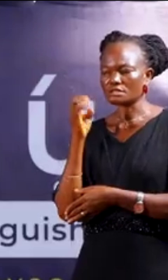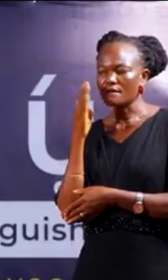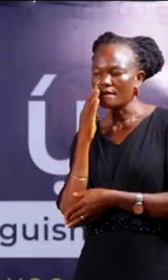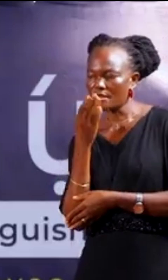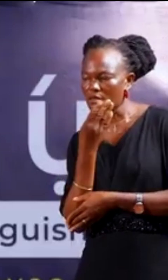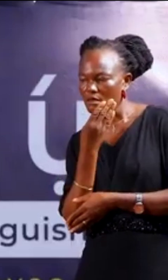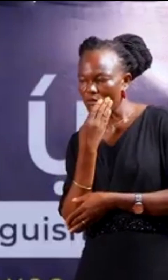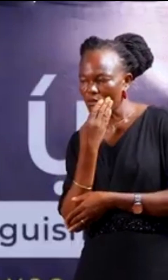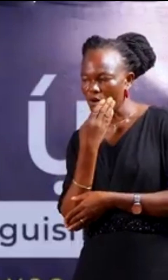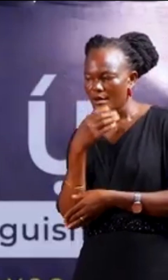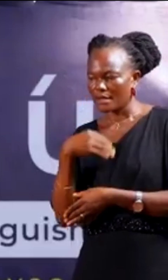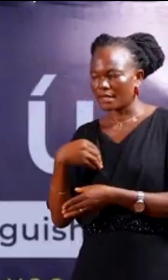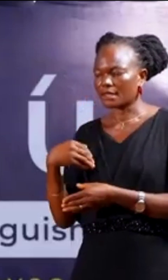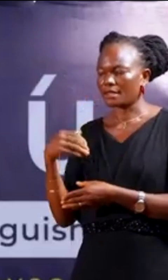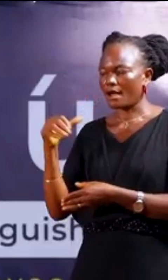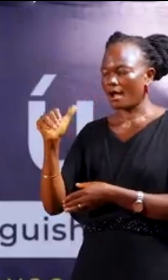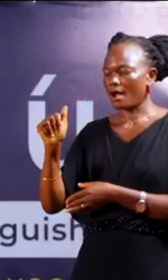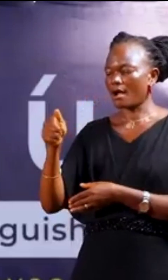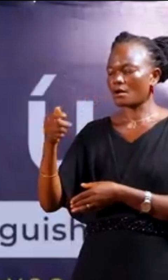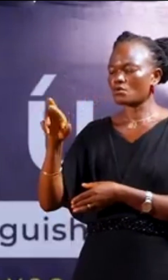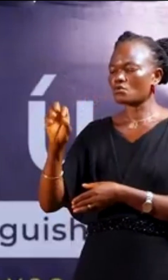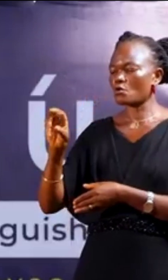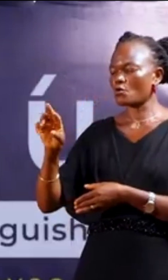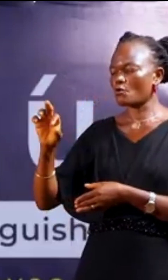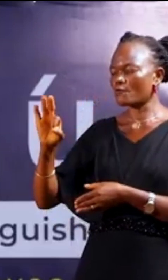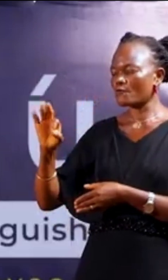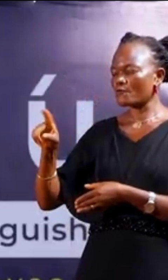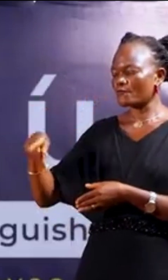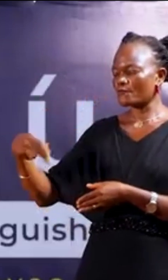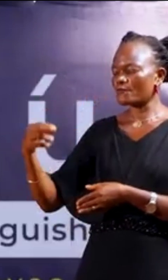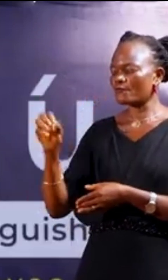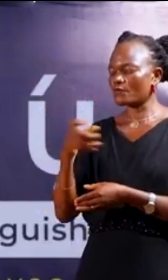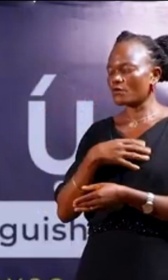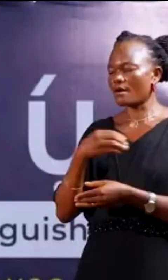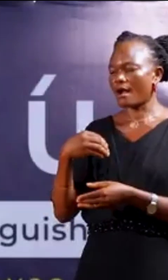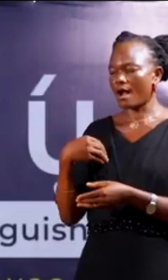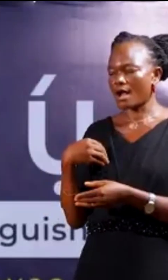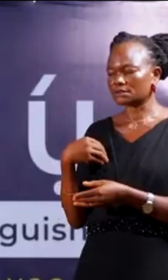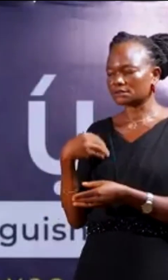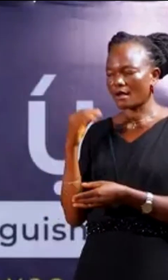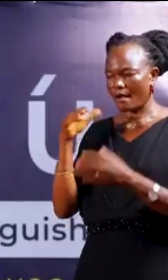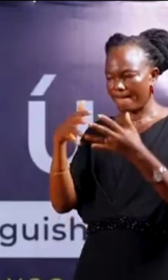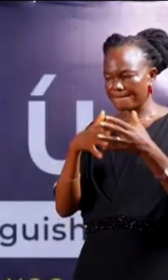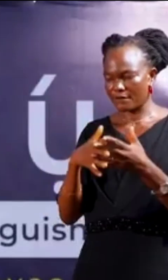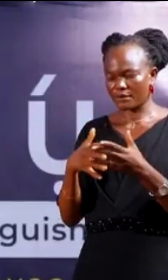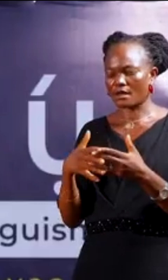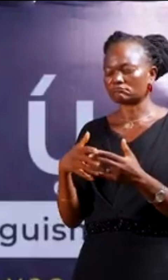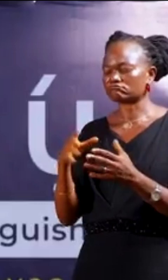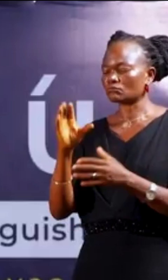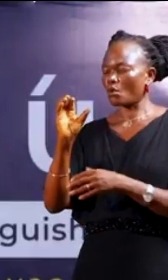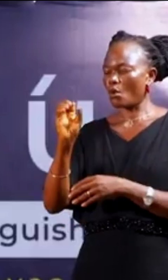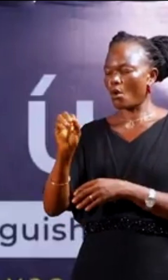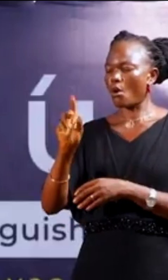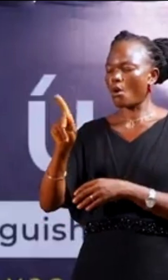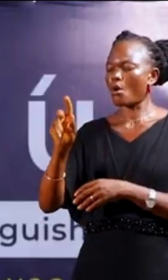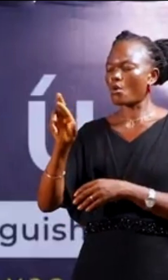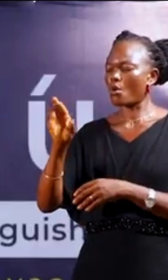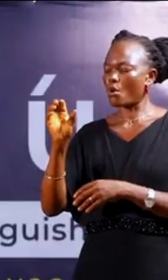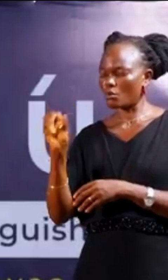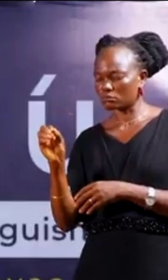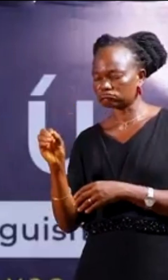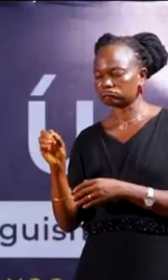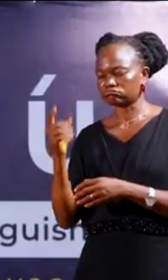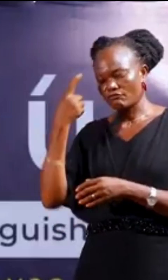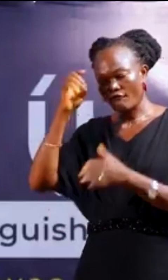in Anglophone American society, which includes Igbo dietary habits. Okra, for example, a staple of